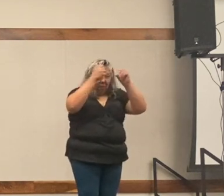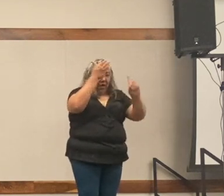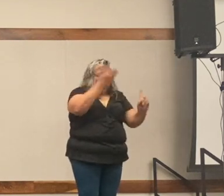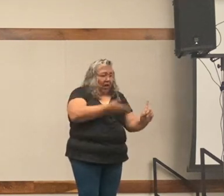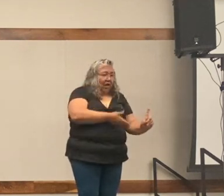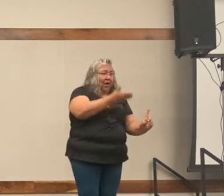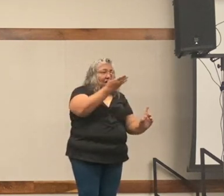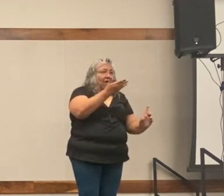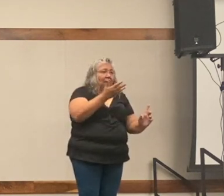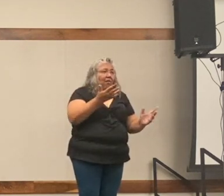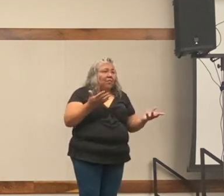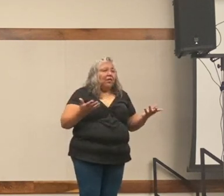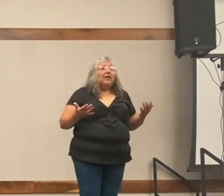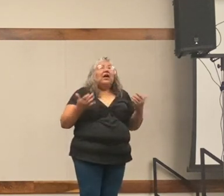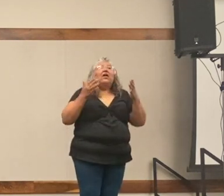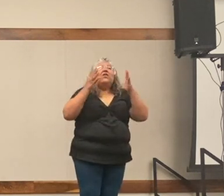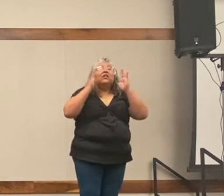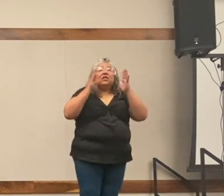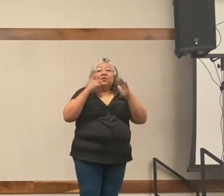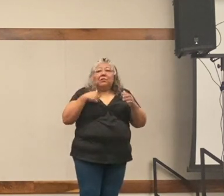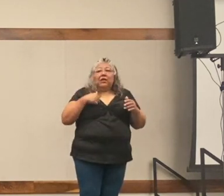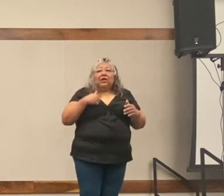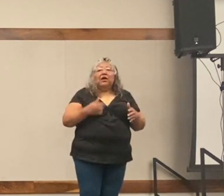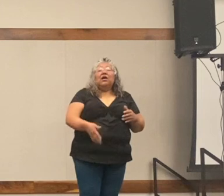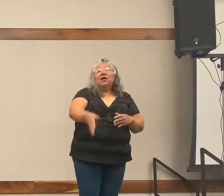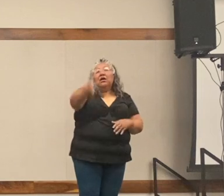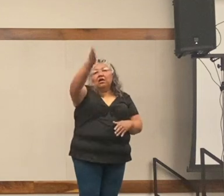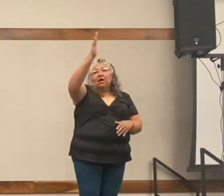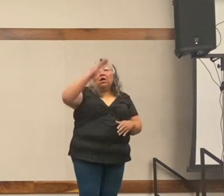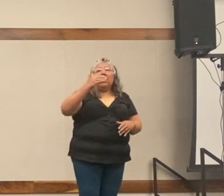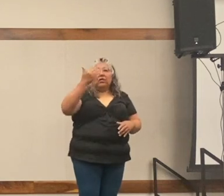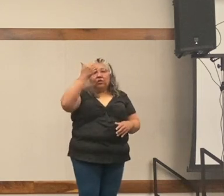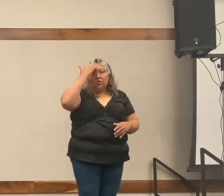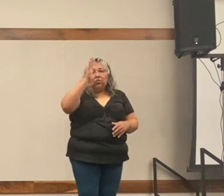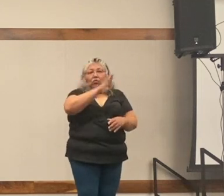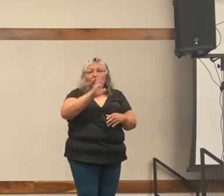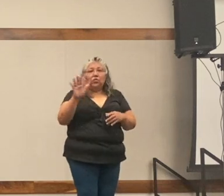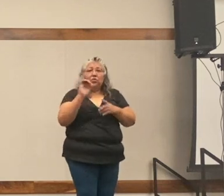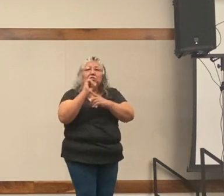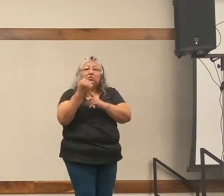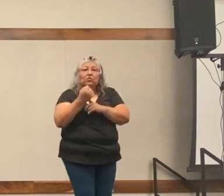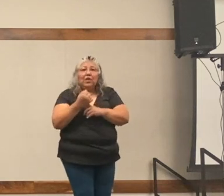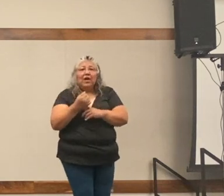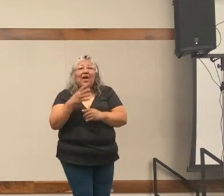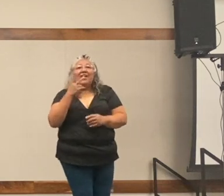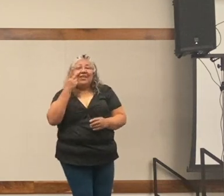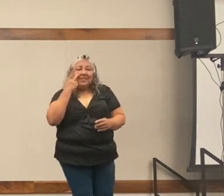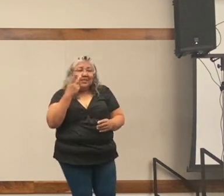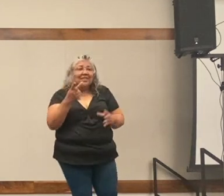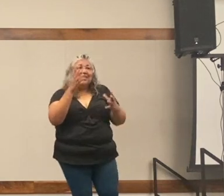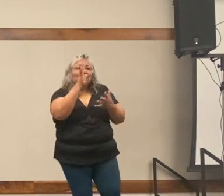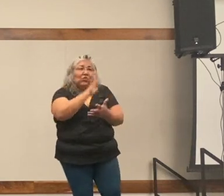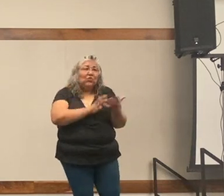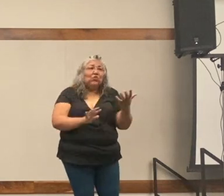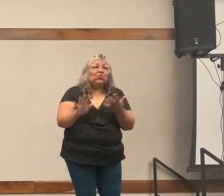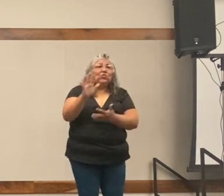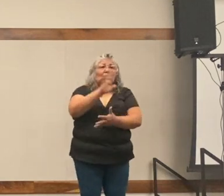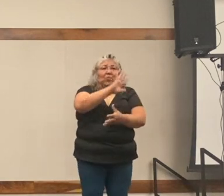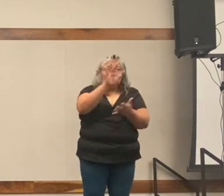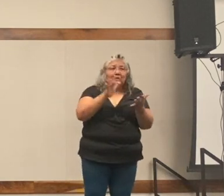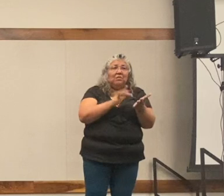know, listen to me, God knows your situation, and he sees the storms that you are